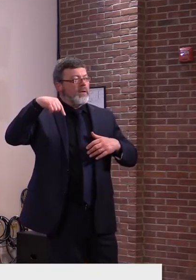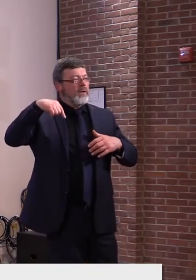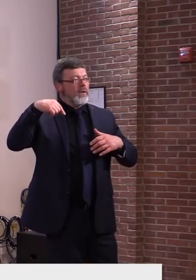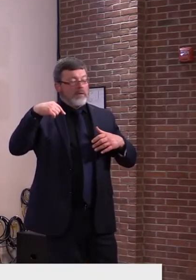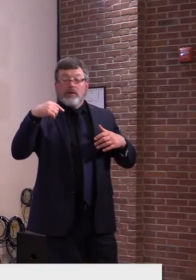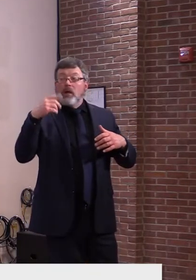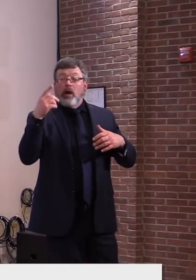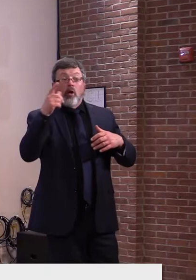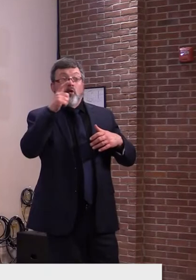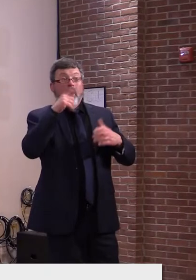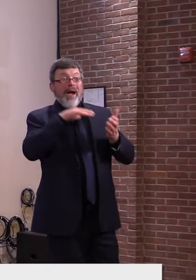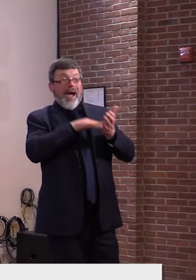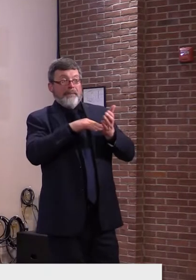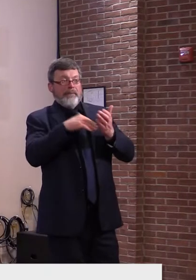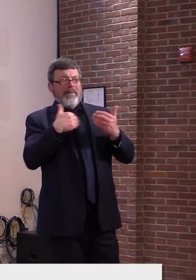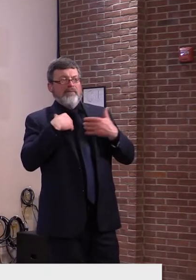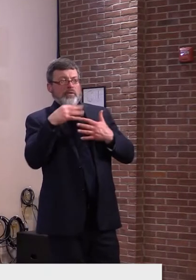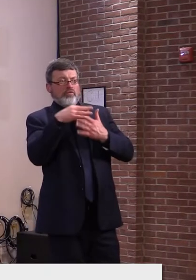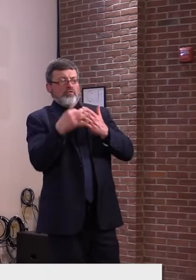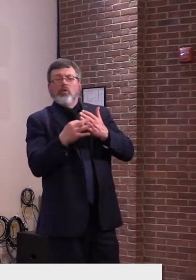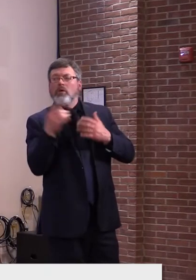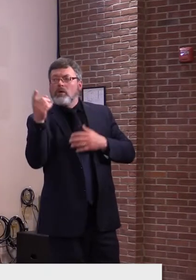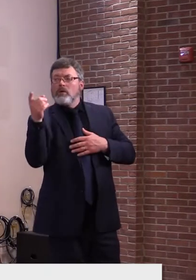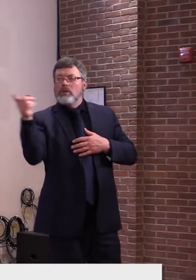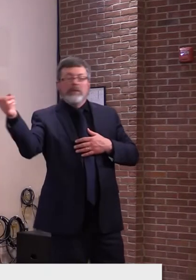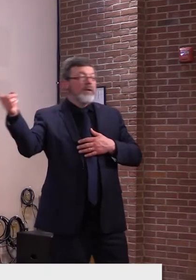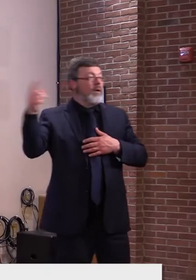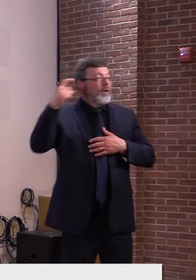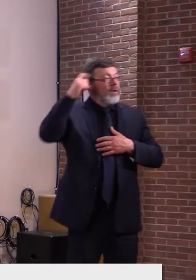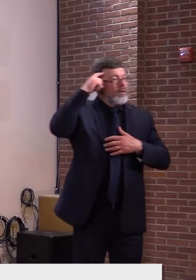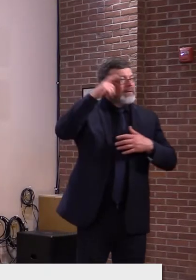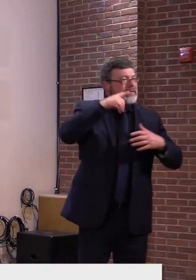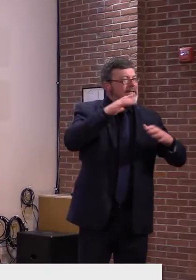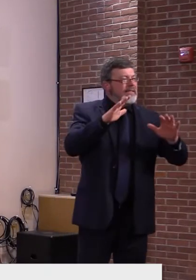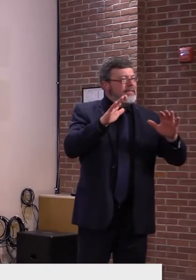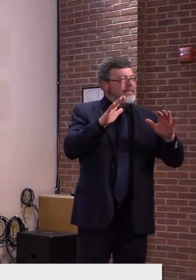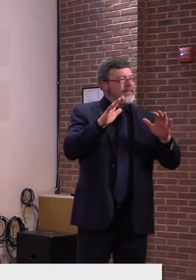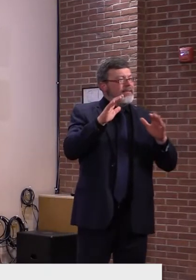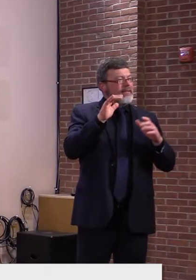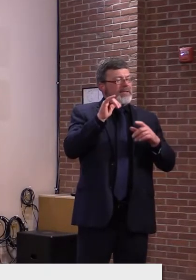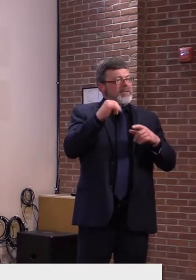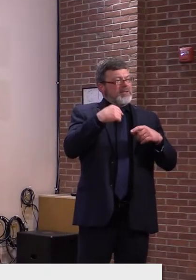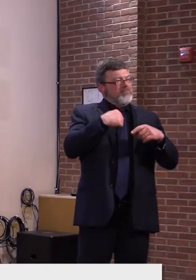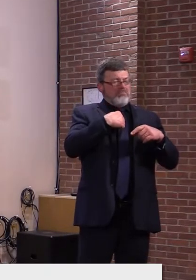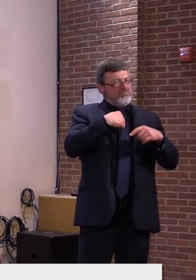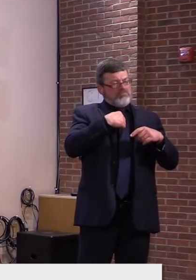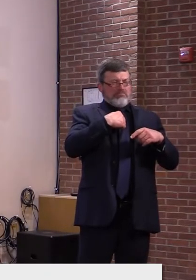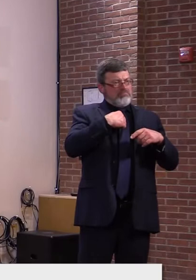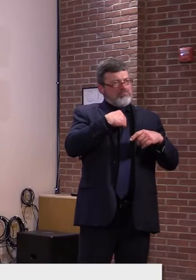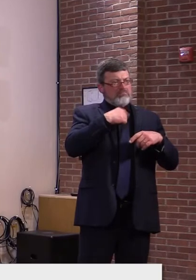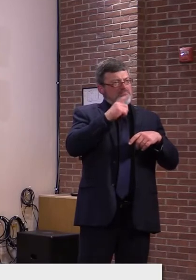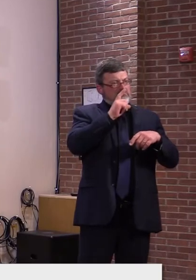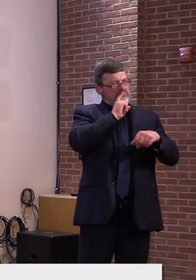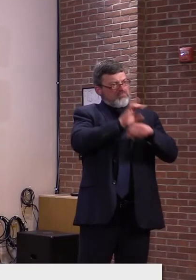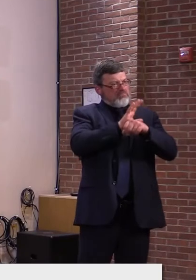What are you on? I'm sure it's like a defined contribution. Yeah. I wasn't intending to be around for a long